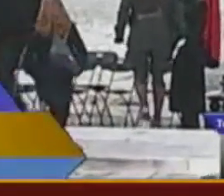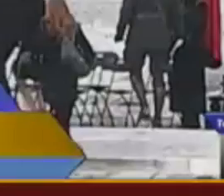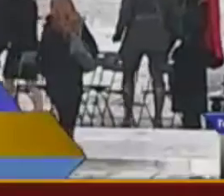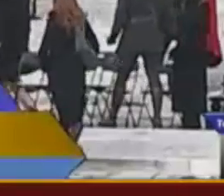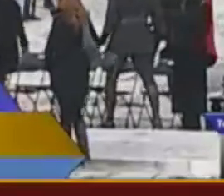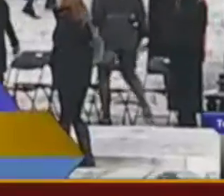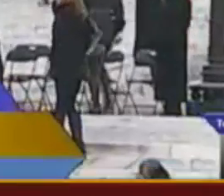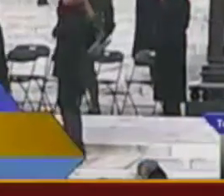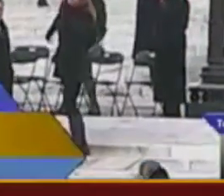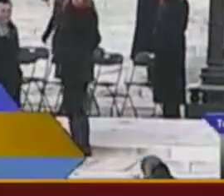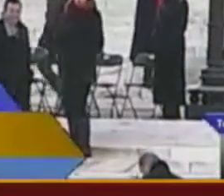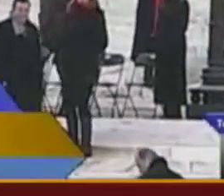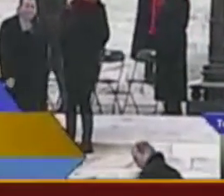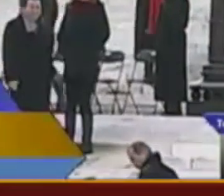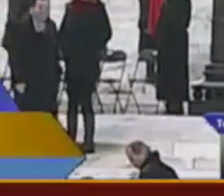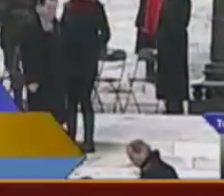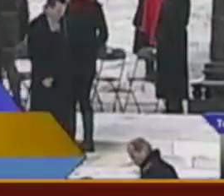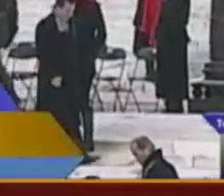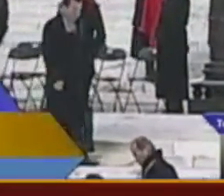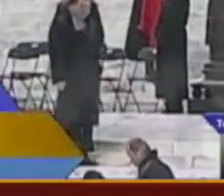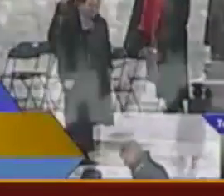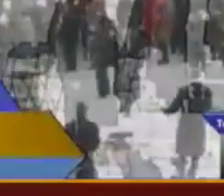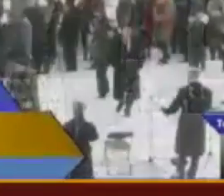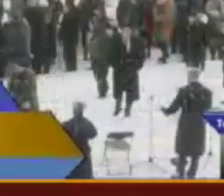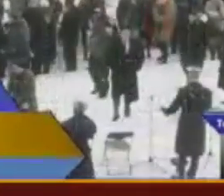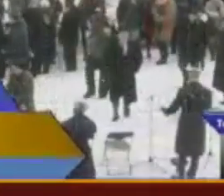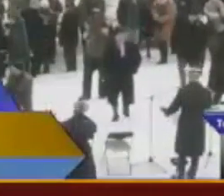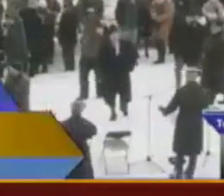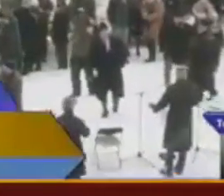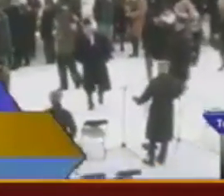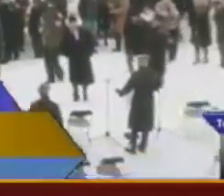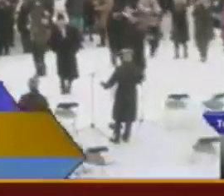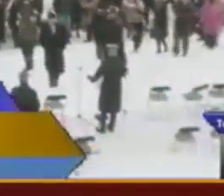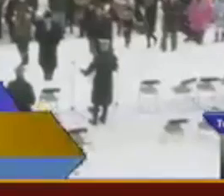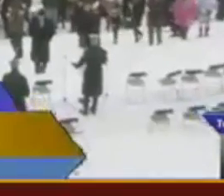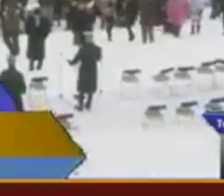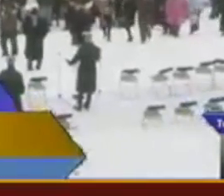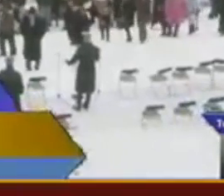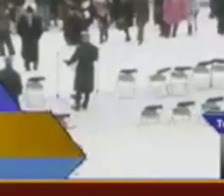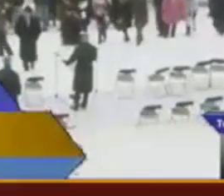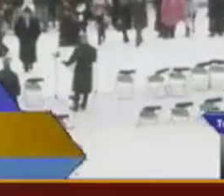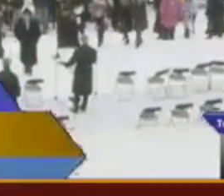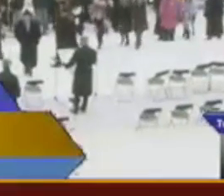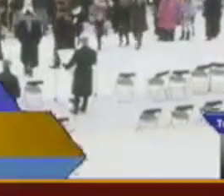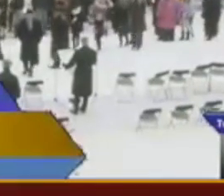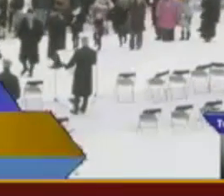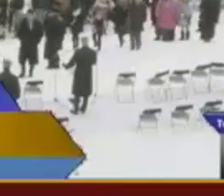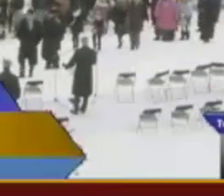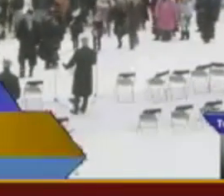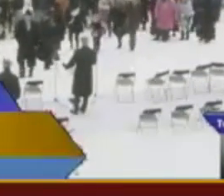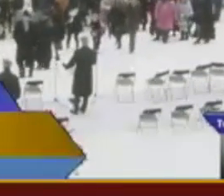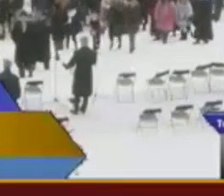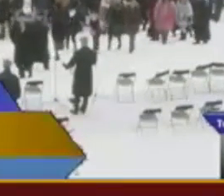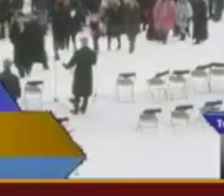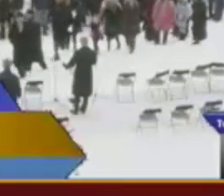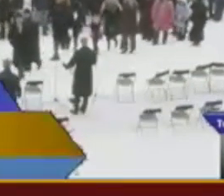the State House immediately following this event. Please use the north entrance if you intend on entering the building. Governor